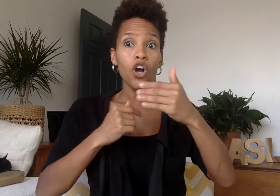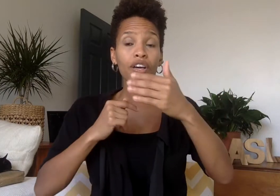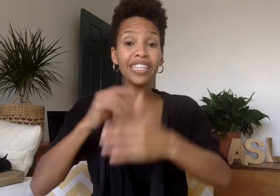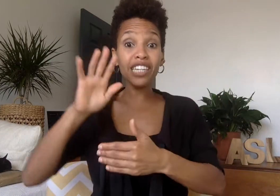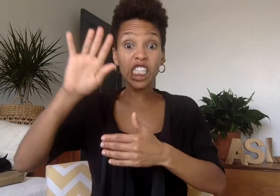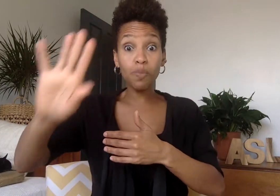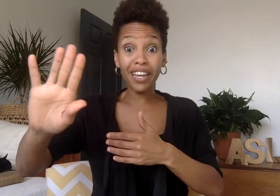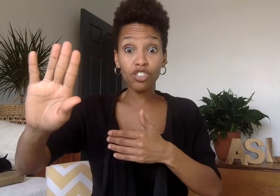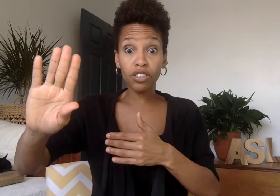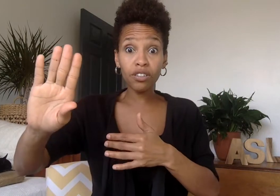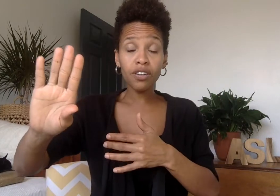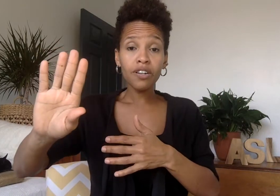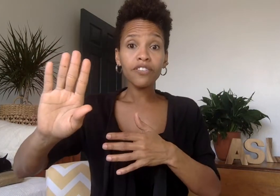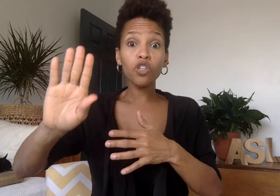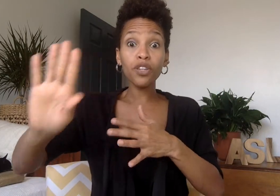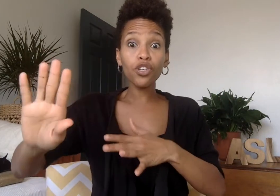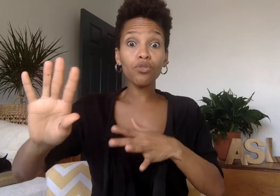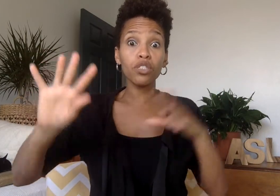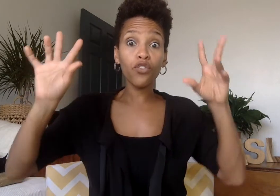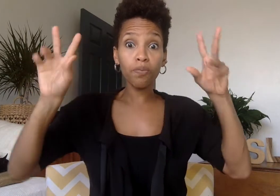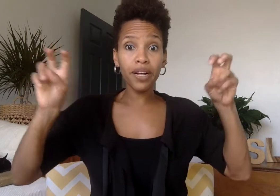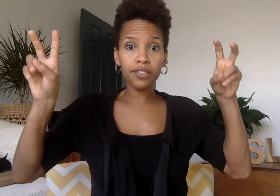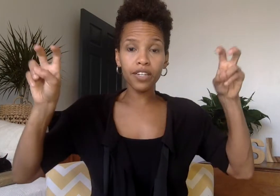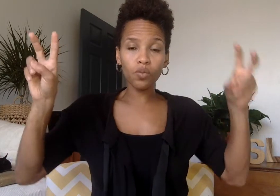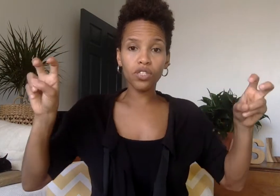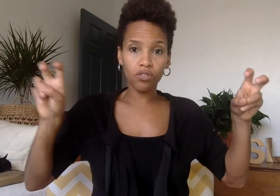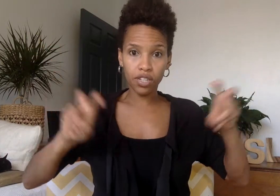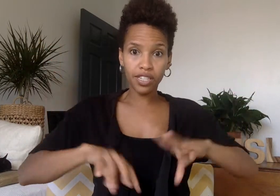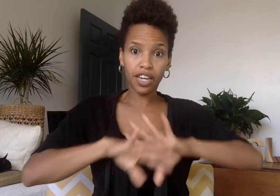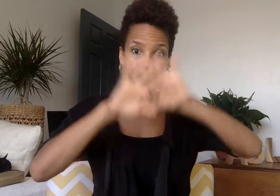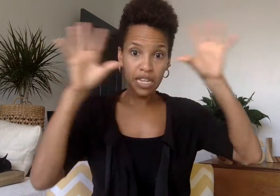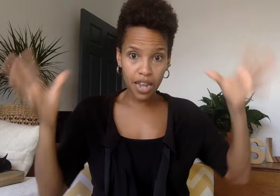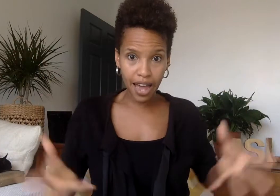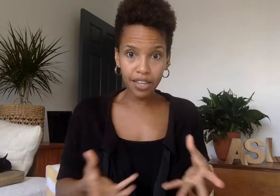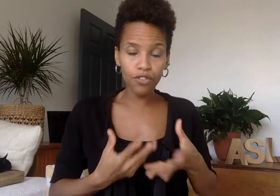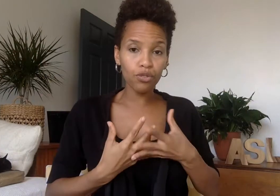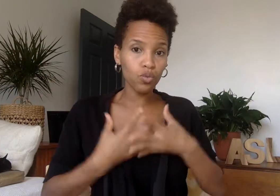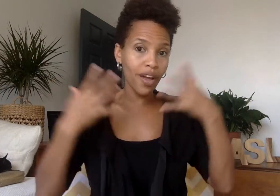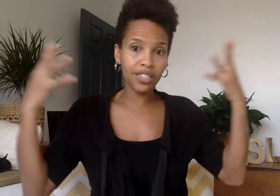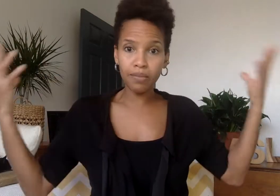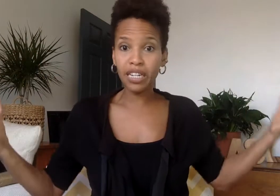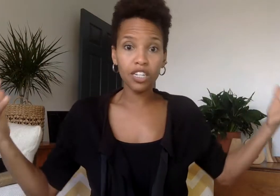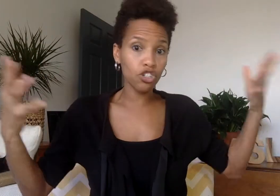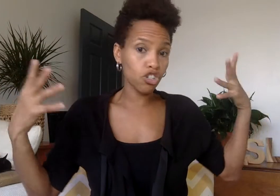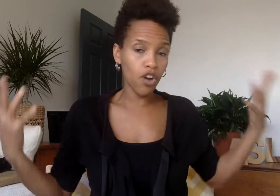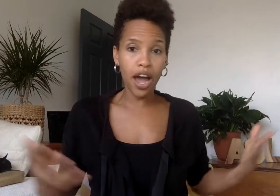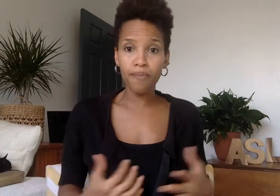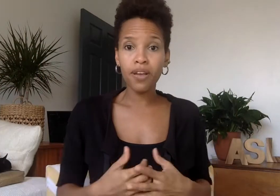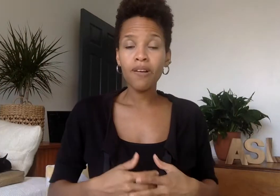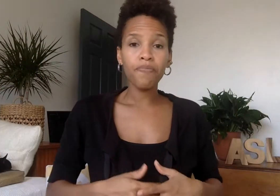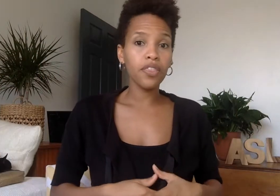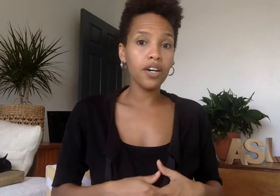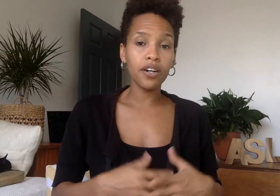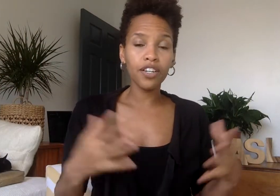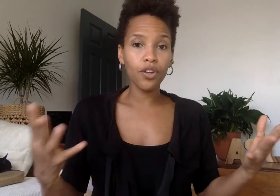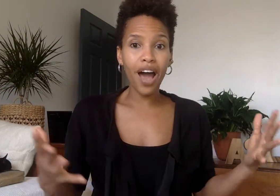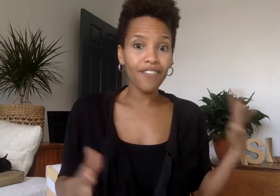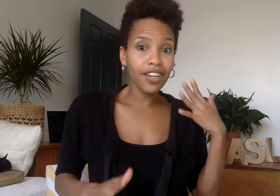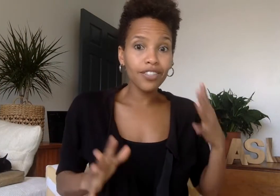his expansion to be used for bells and whistles, because it can mean any of those ways somebody can describe having a